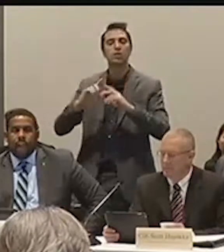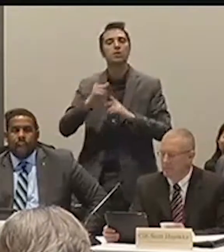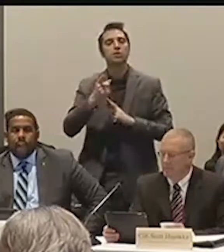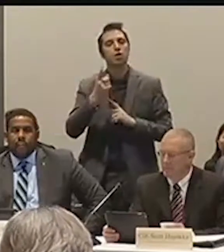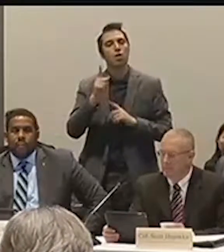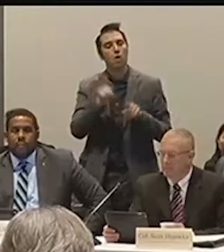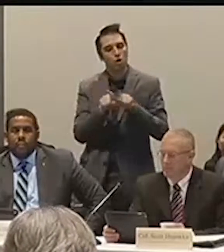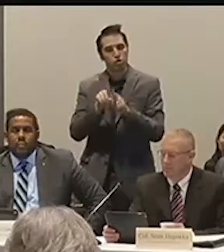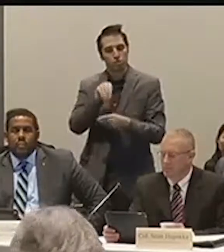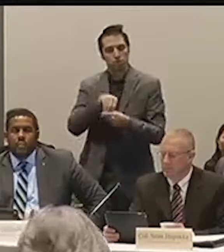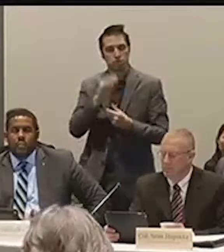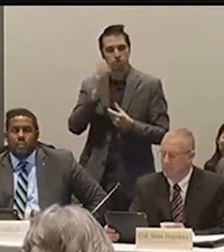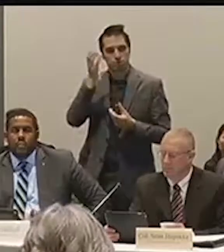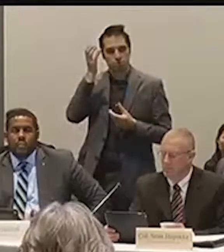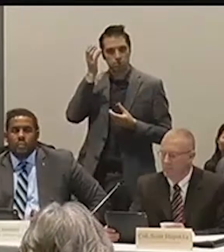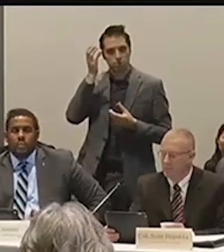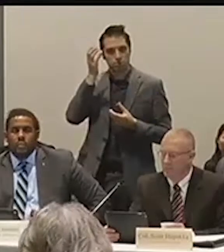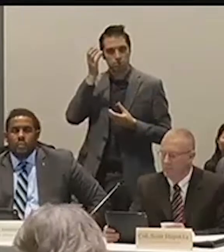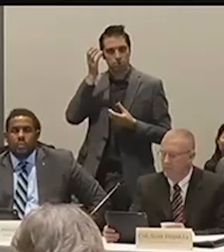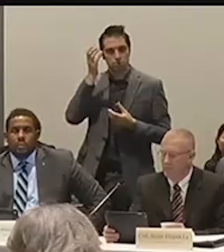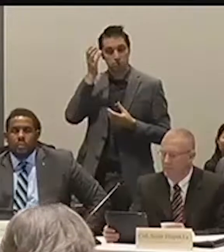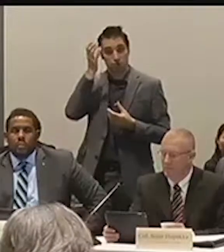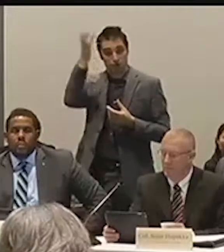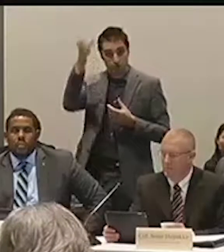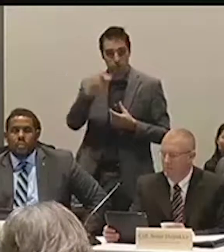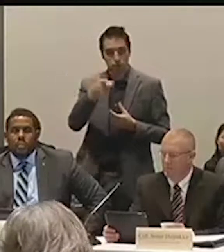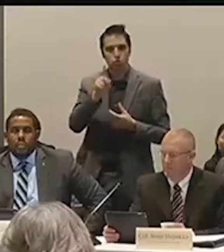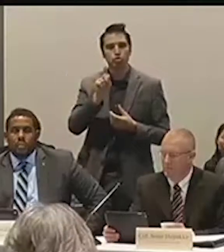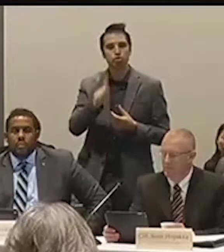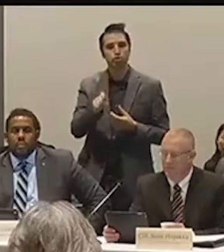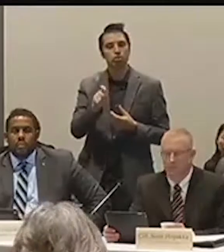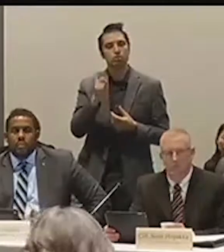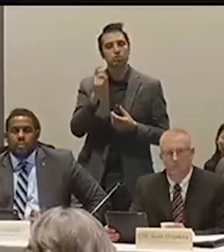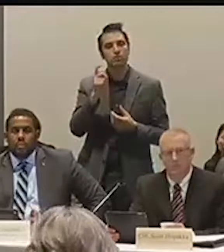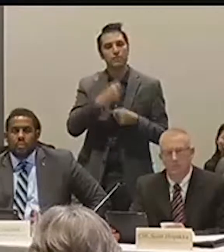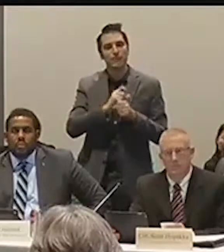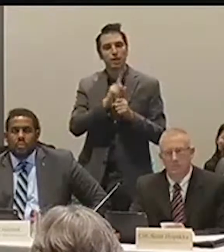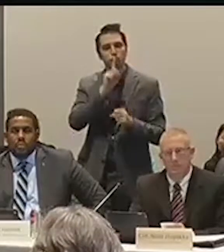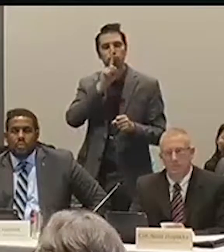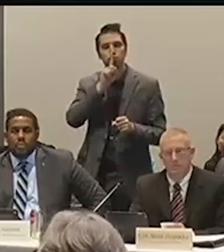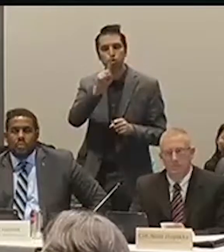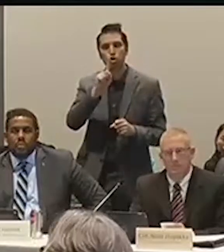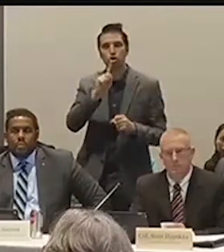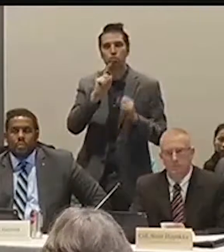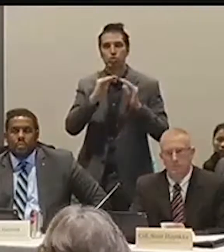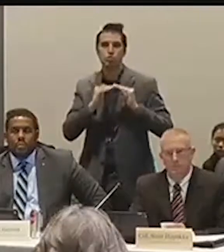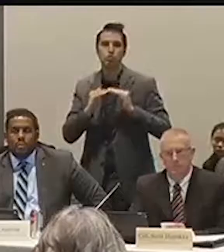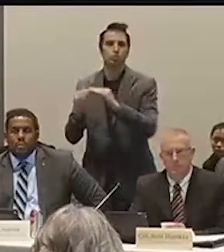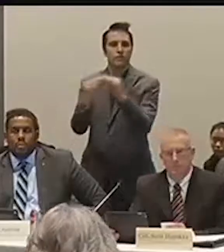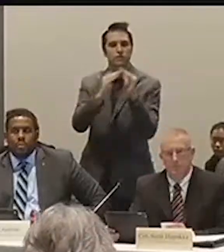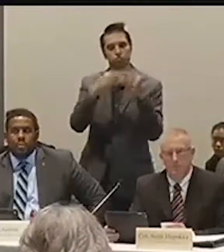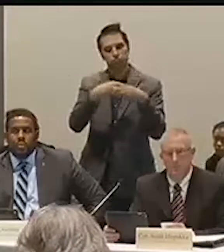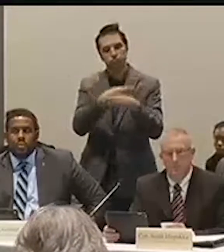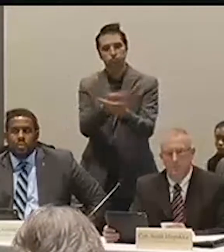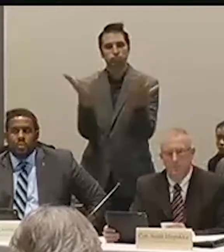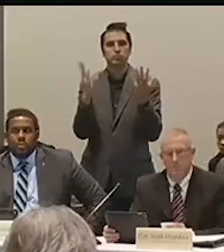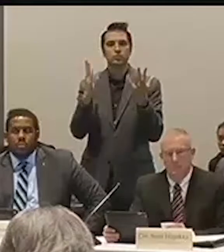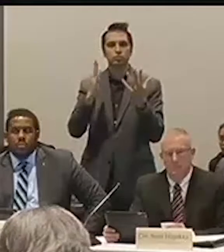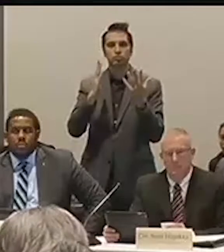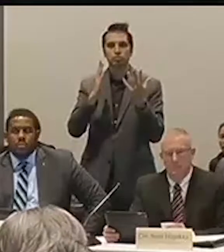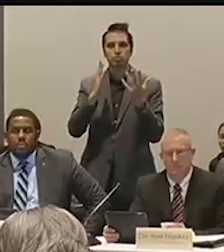this context, one thing Eric and I talk a lot about is how to also ensure universal service, affordability. We had